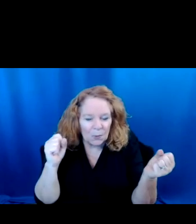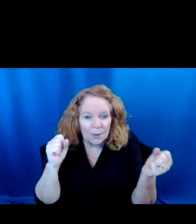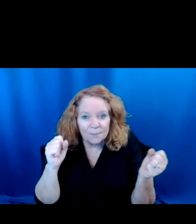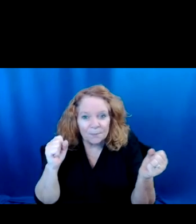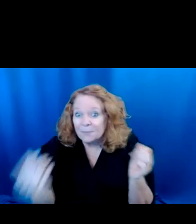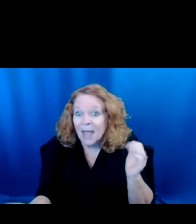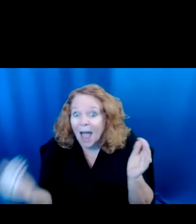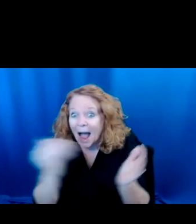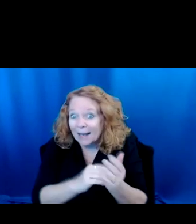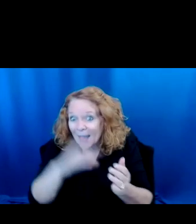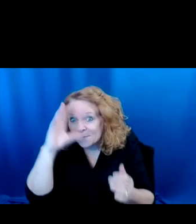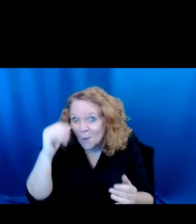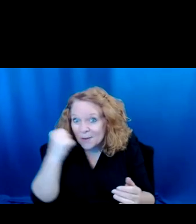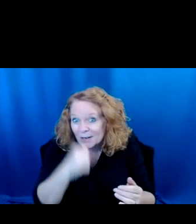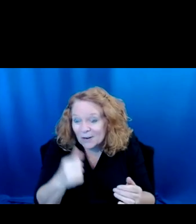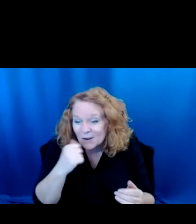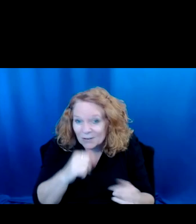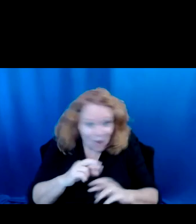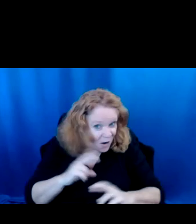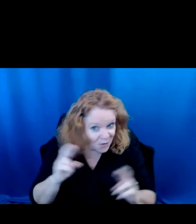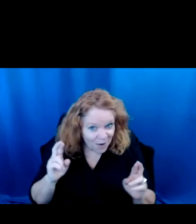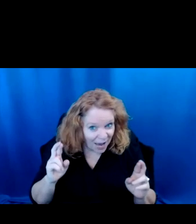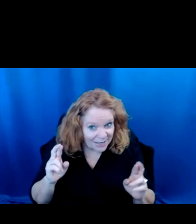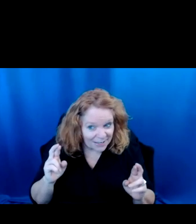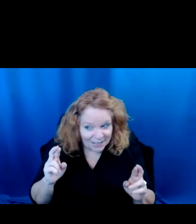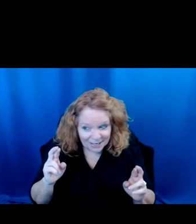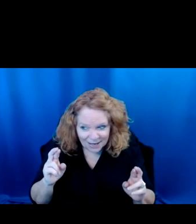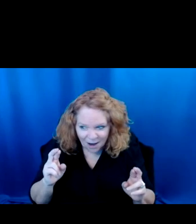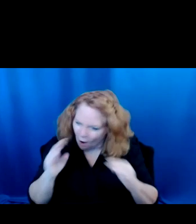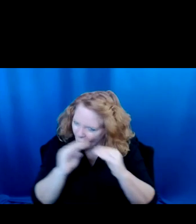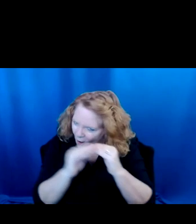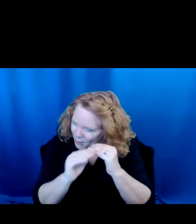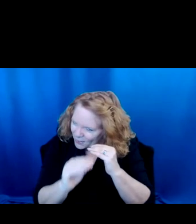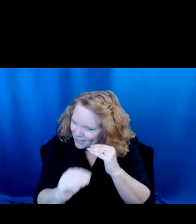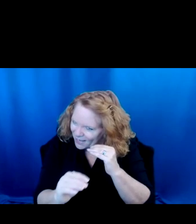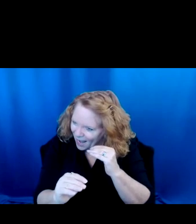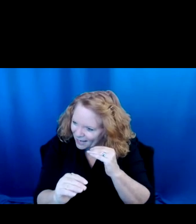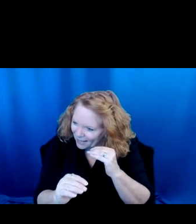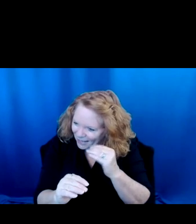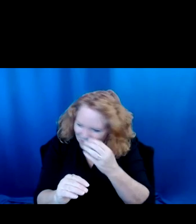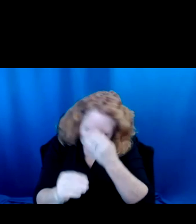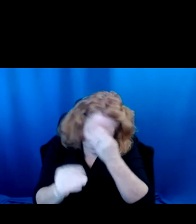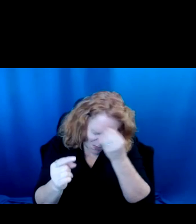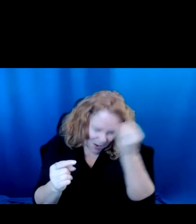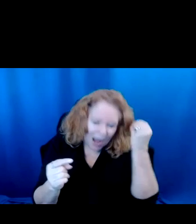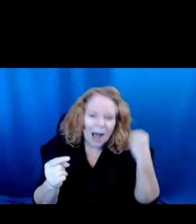Again, boys and girls! Are you ready? Are you steady?